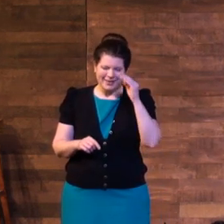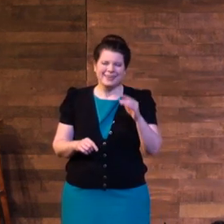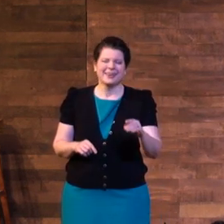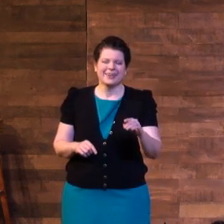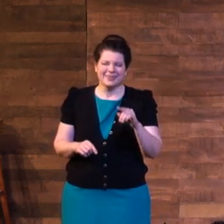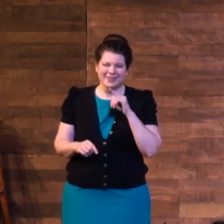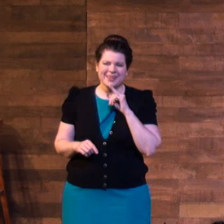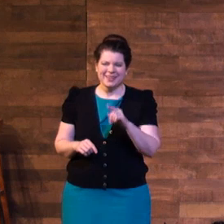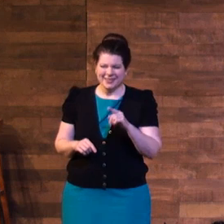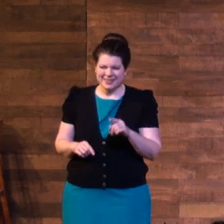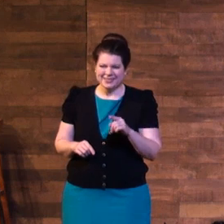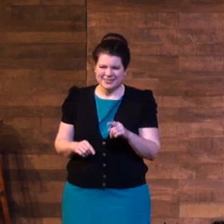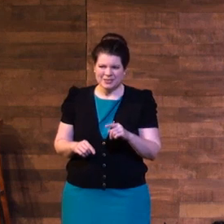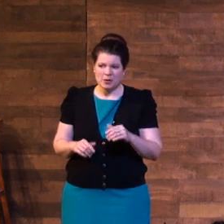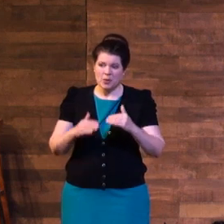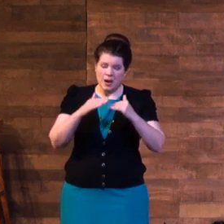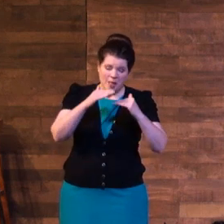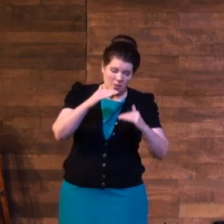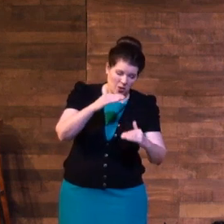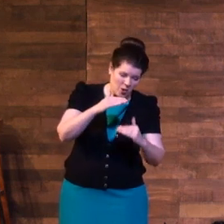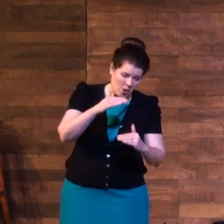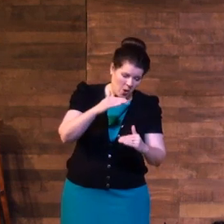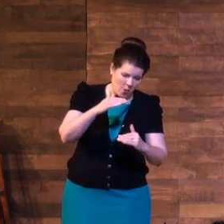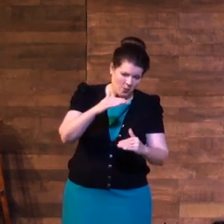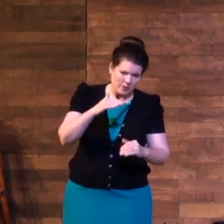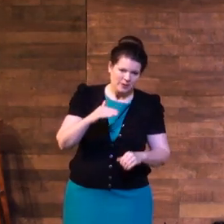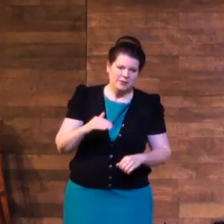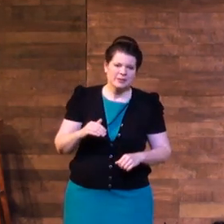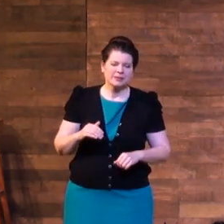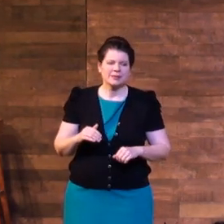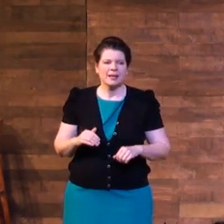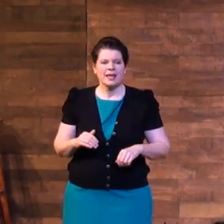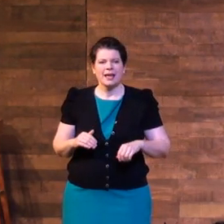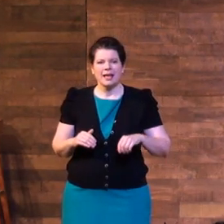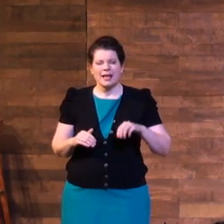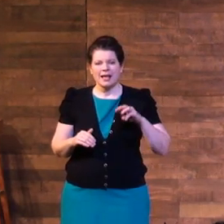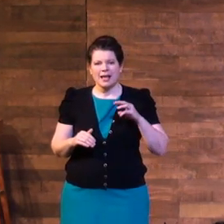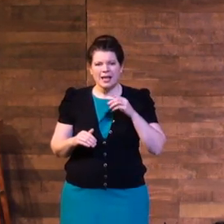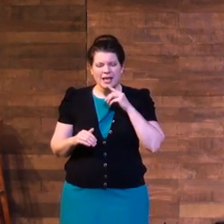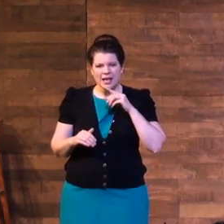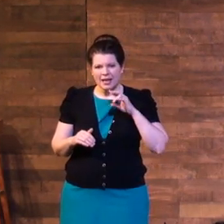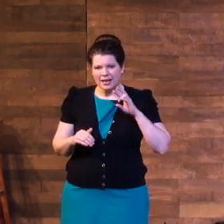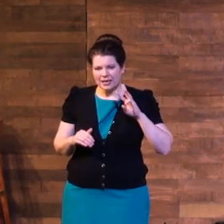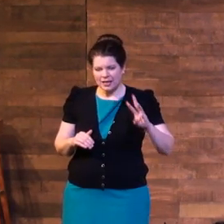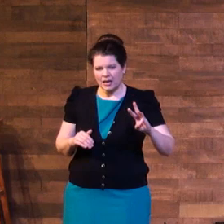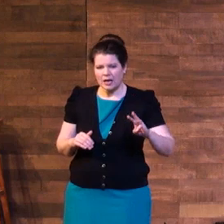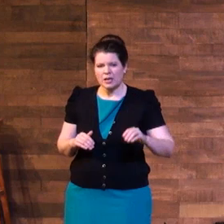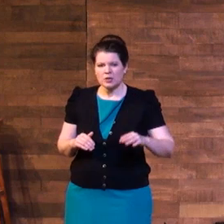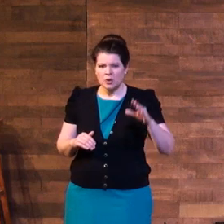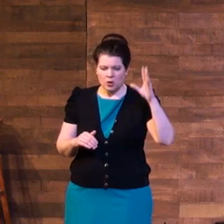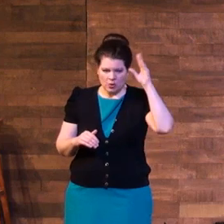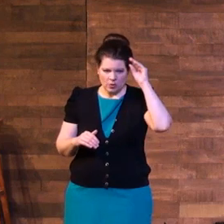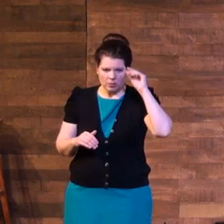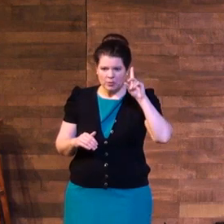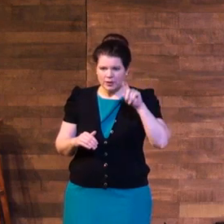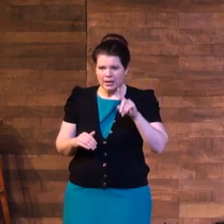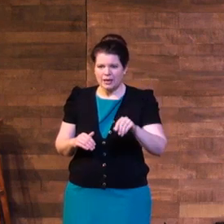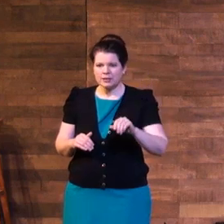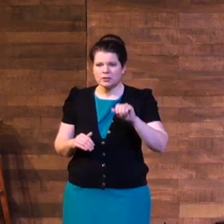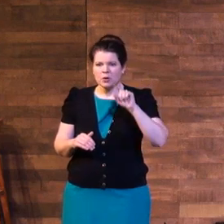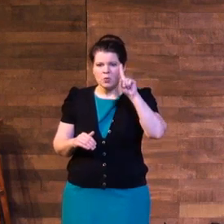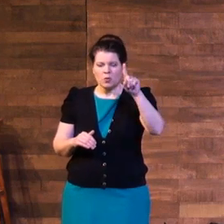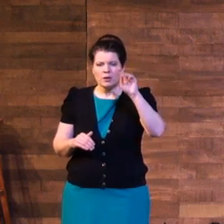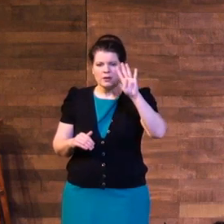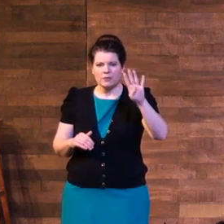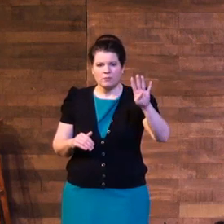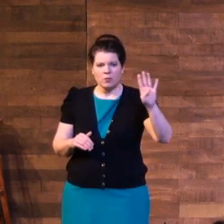But on the low end of the spectrum, 9-year-old boys ask about 144 questions per day during